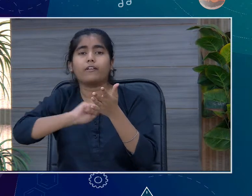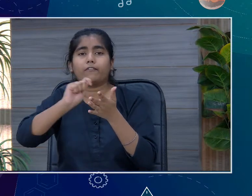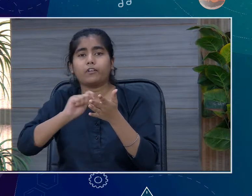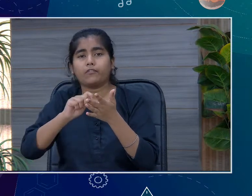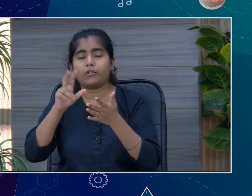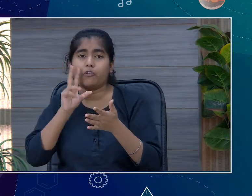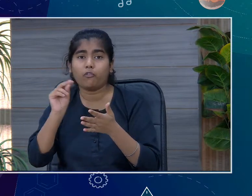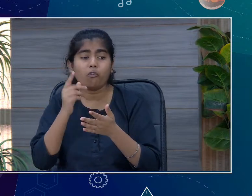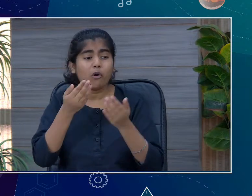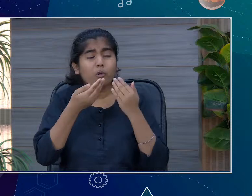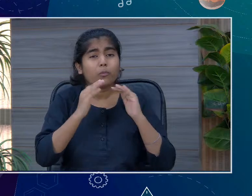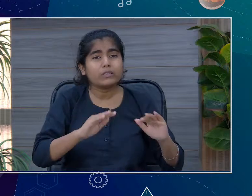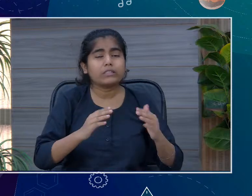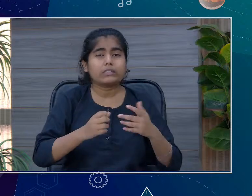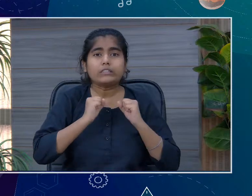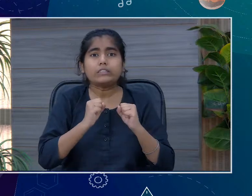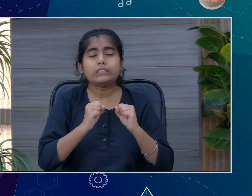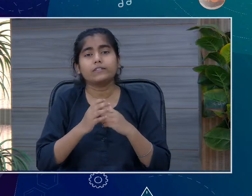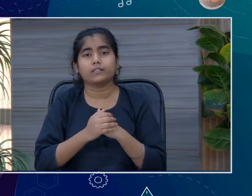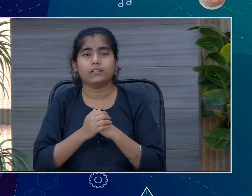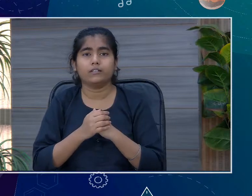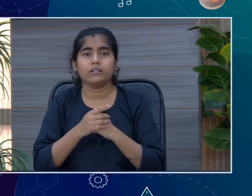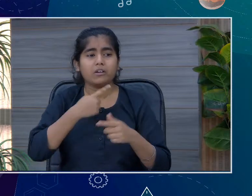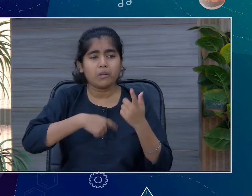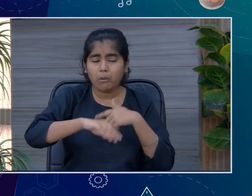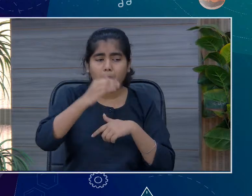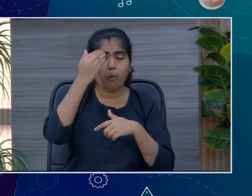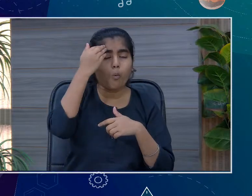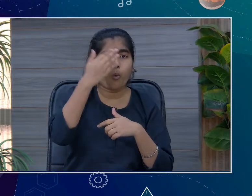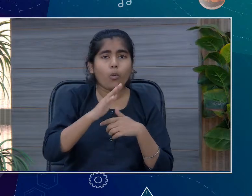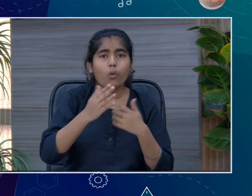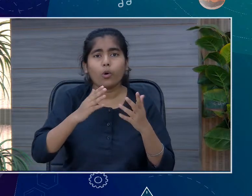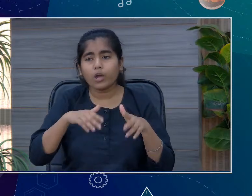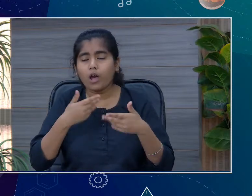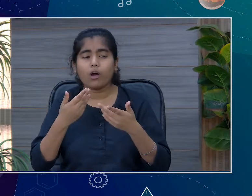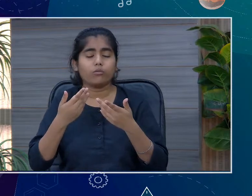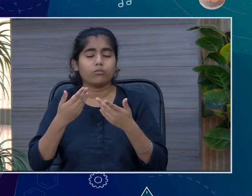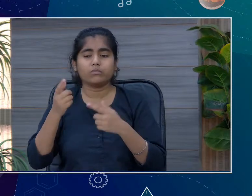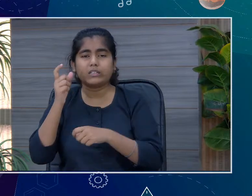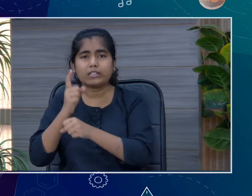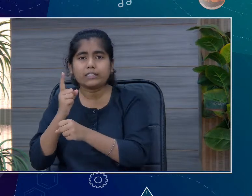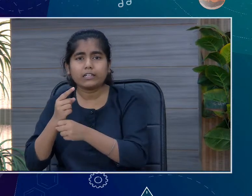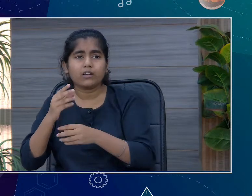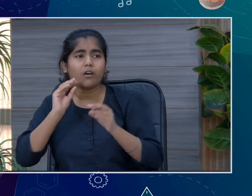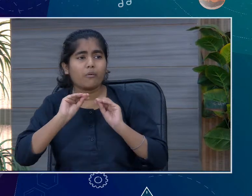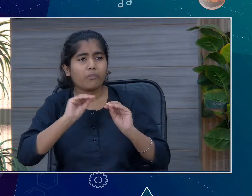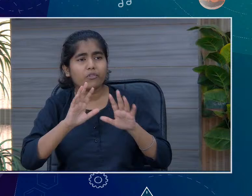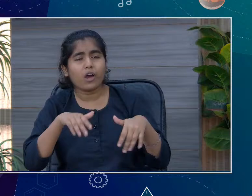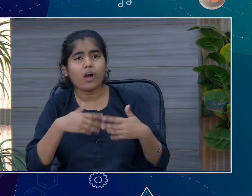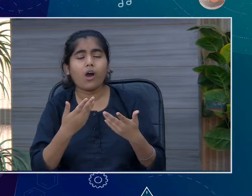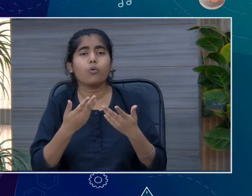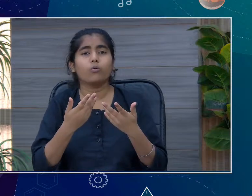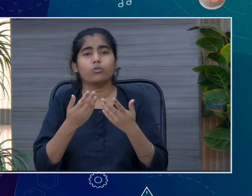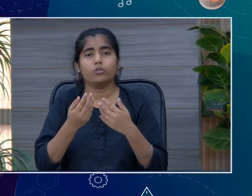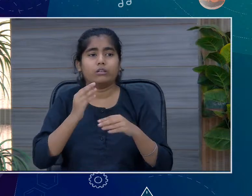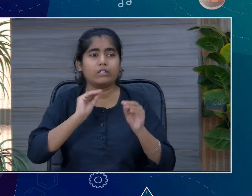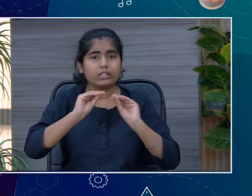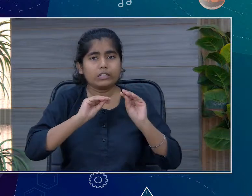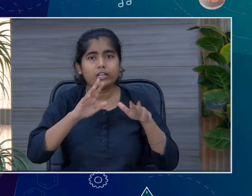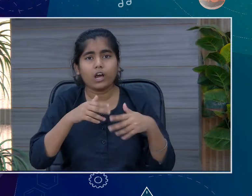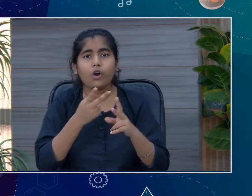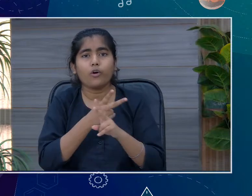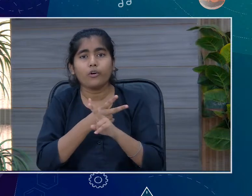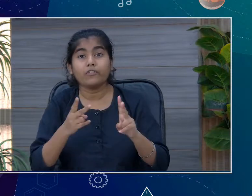difficult. Although the child may know to say to a teacher that I am hungry, but that child won't know how to associate the